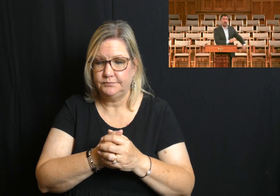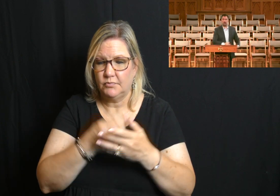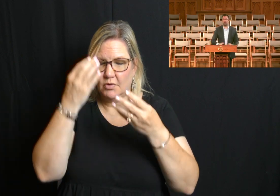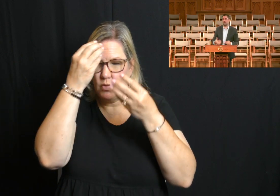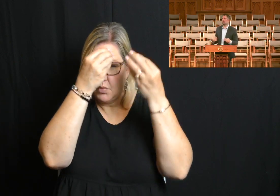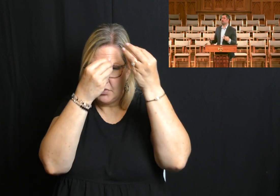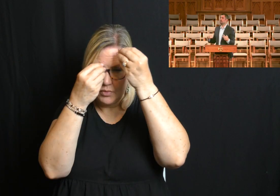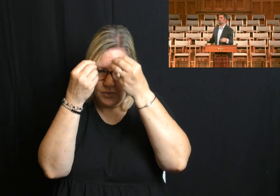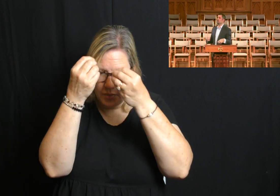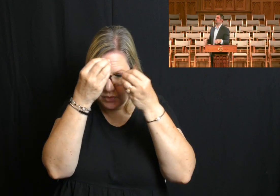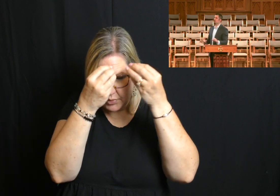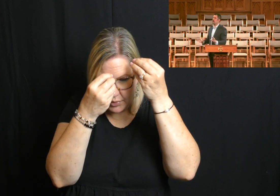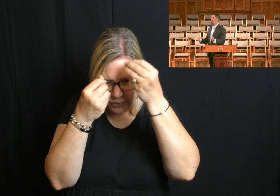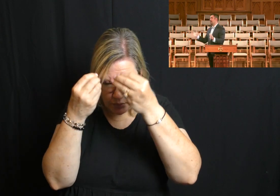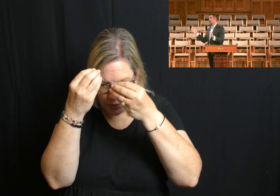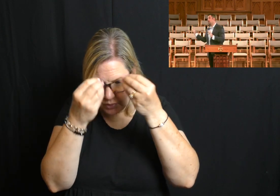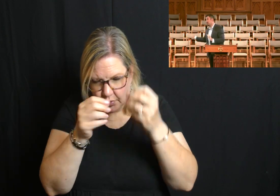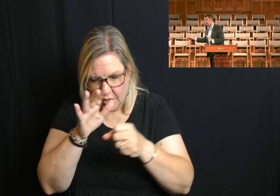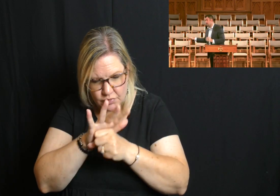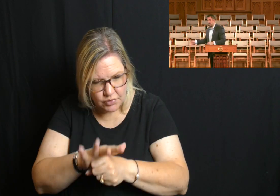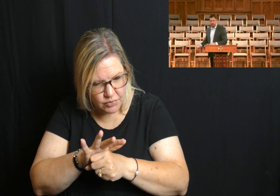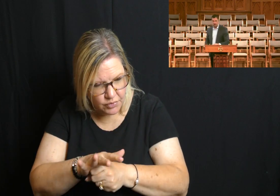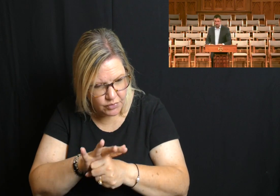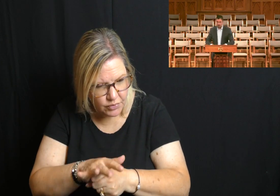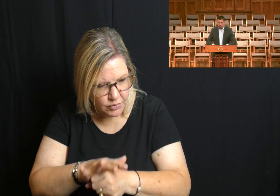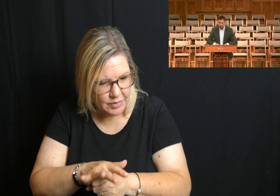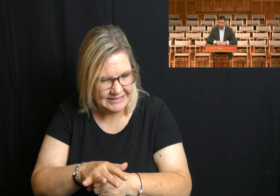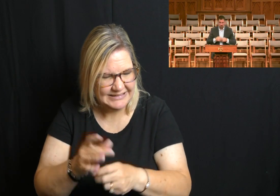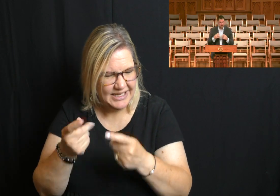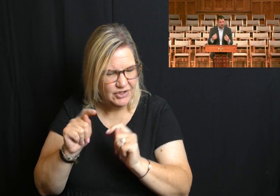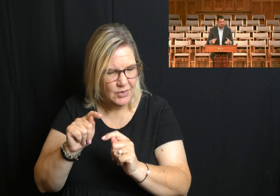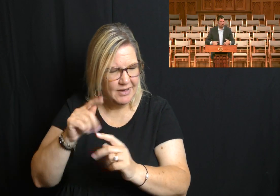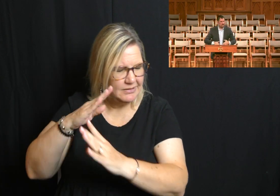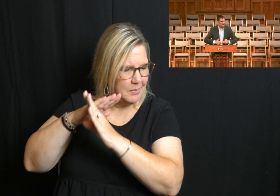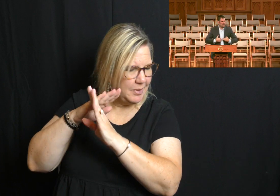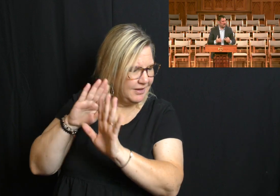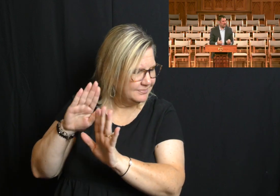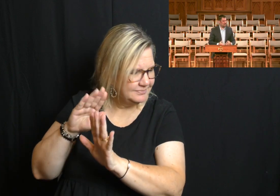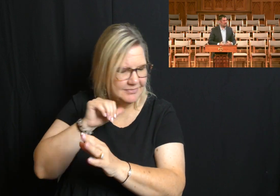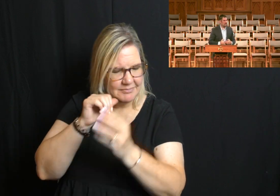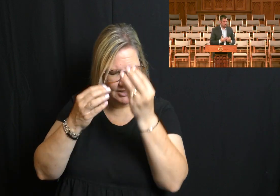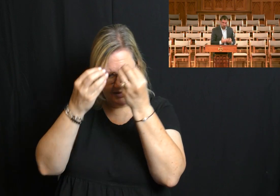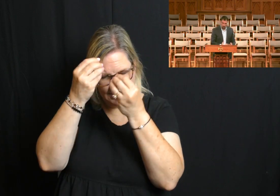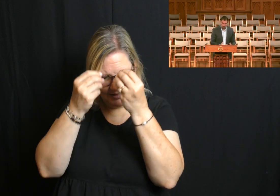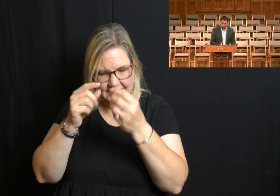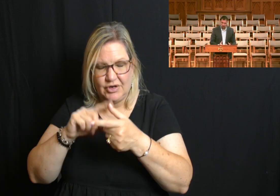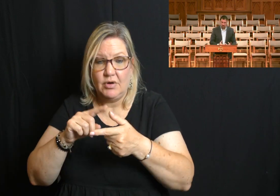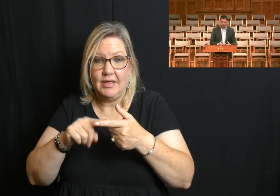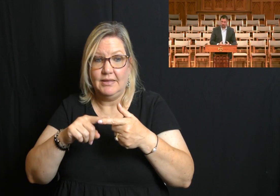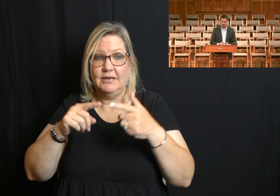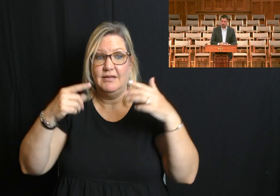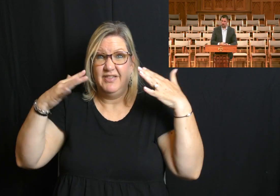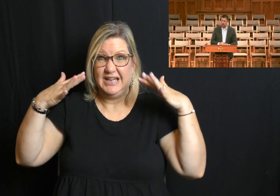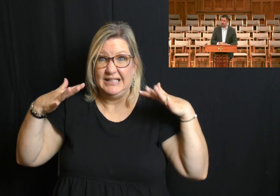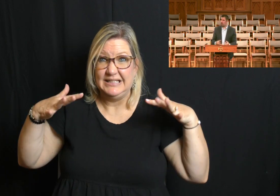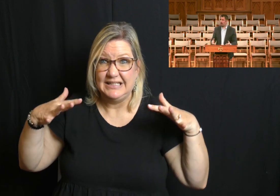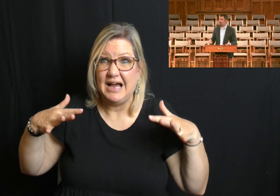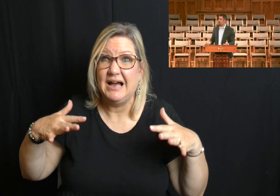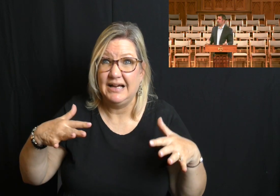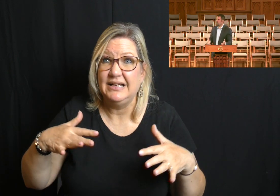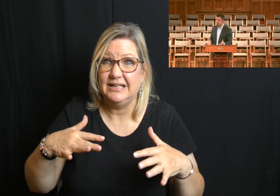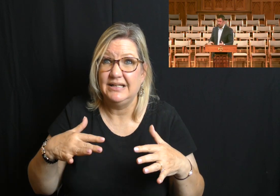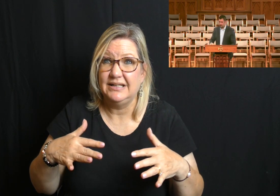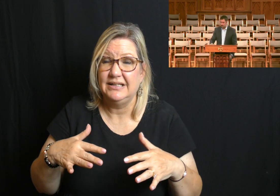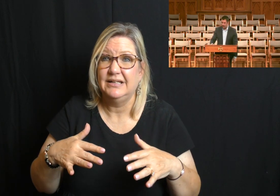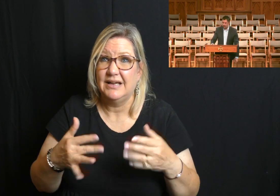that behind, and it's like, I'm just going to deal with stress by not thinking about it, the more that becomes anxiety that takes over our lives. The